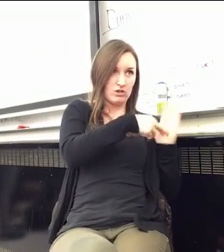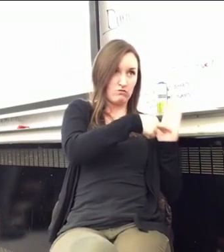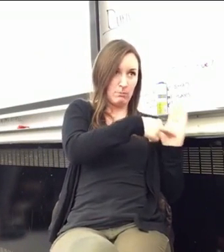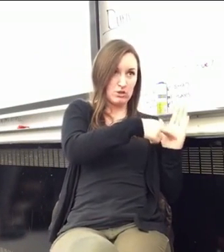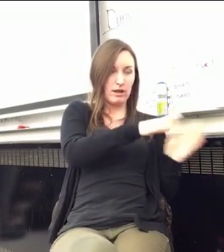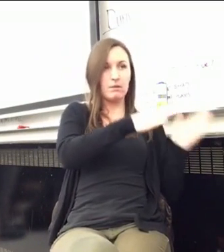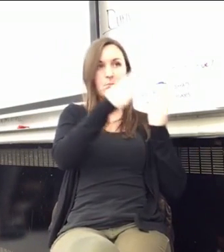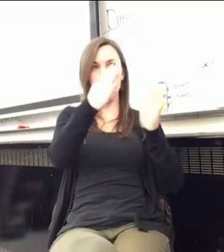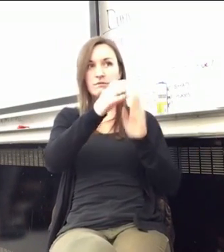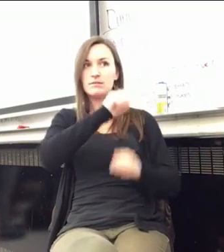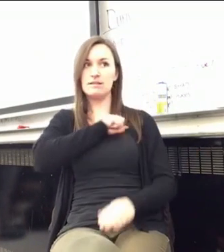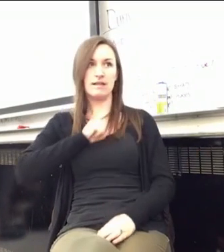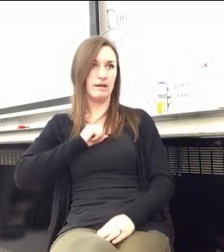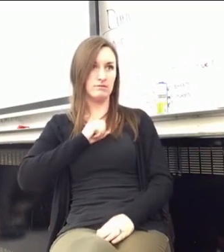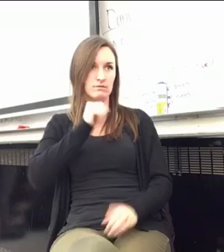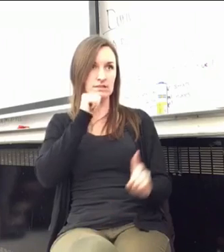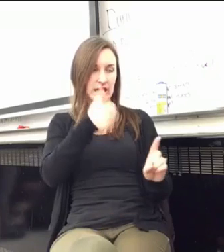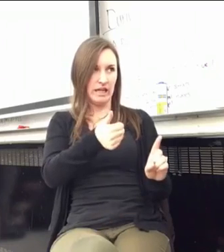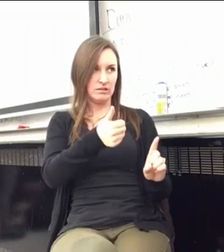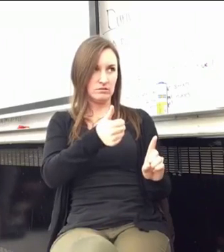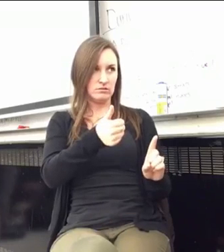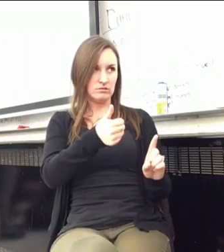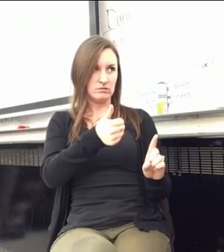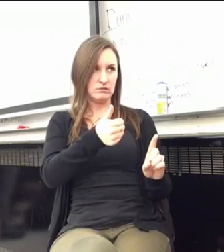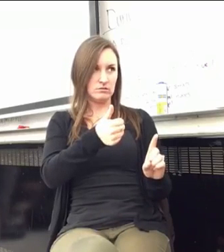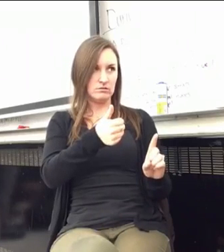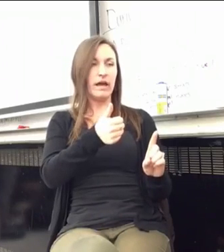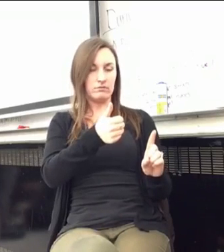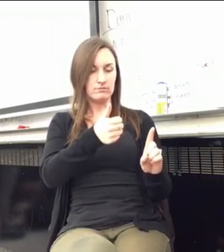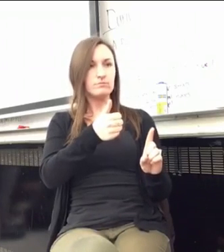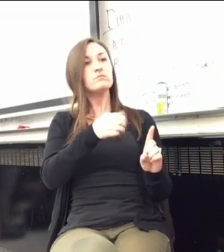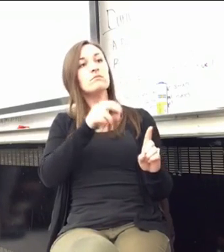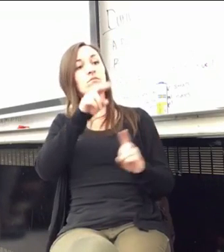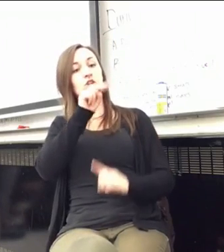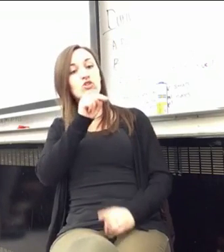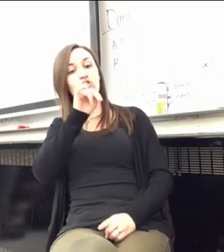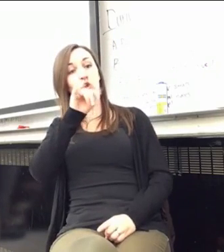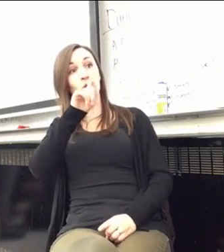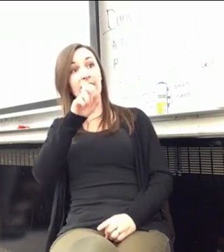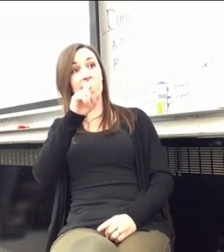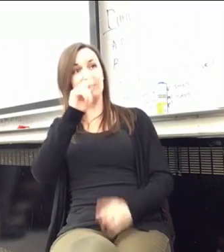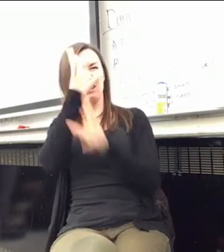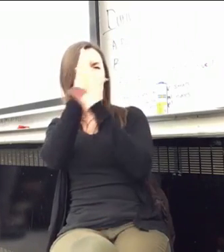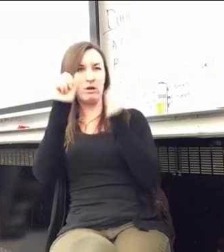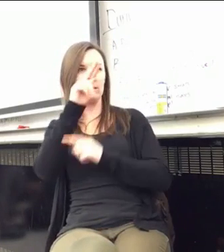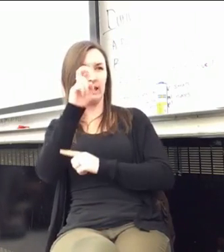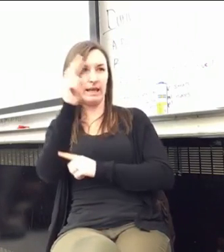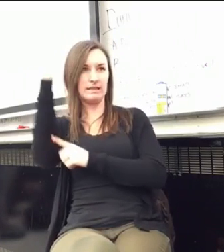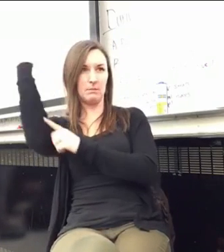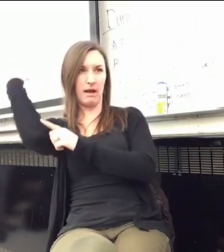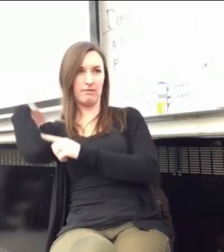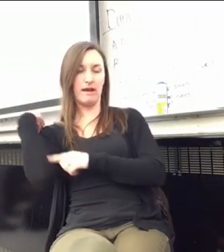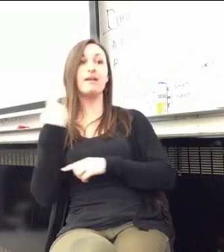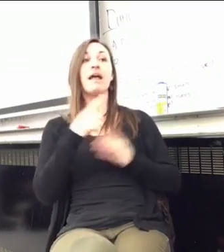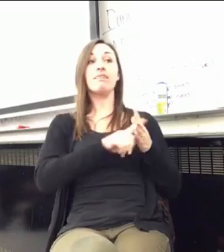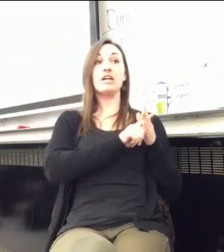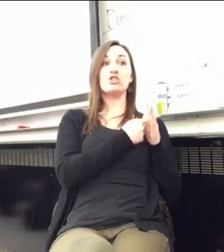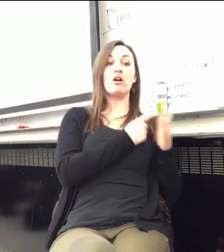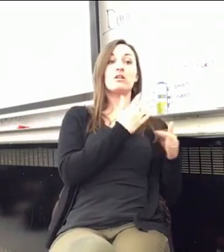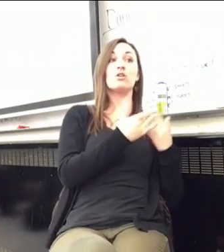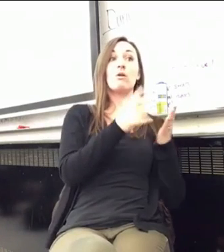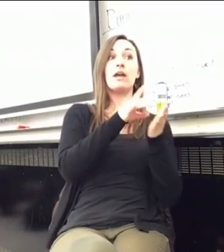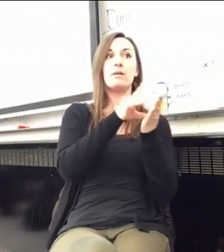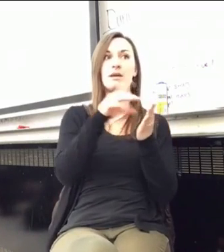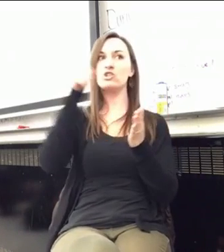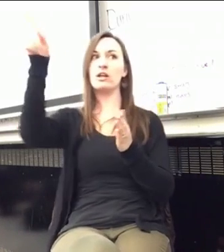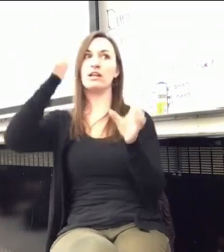been probably the one to be officially kicked out if he hadn't quit. But he did quit before. So he was never impeached. And then later